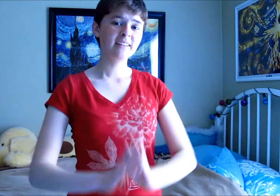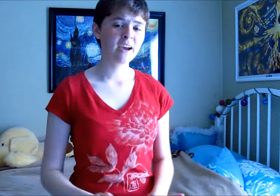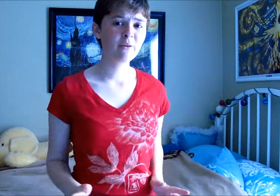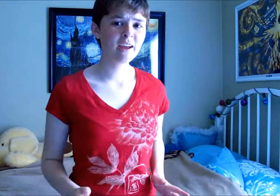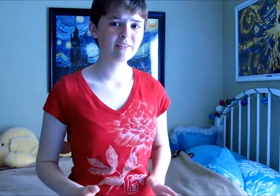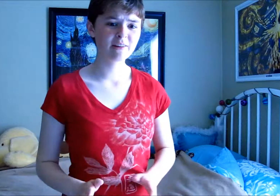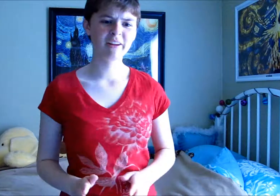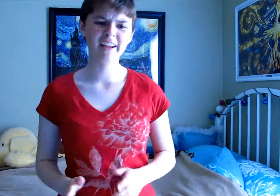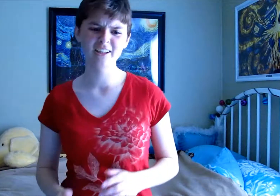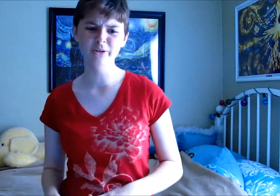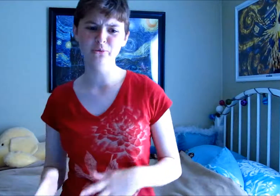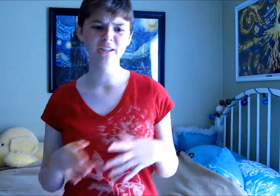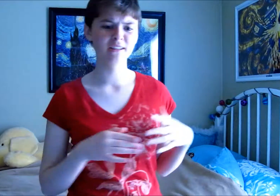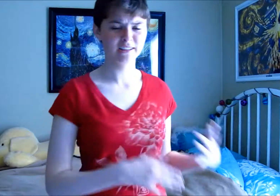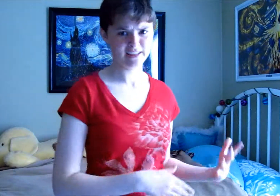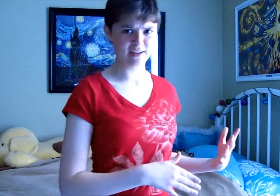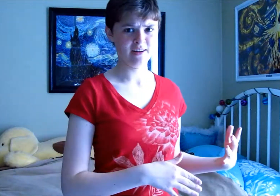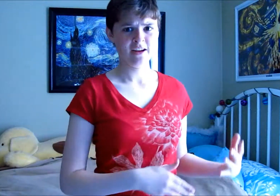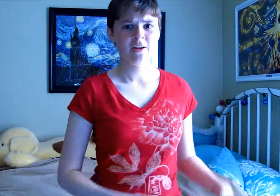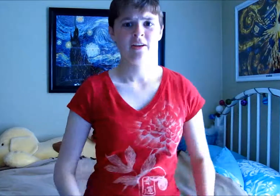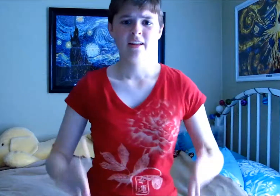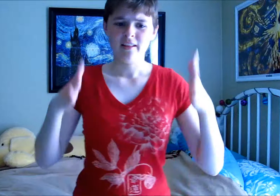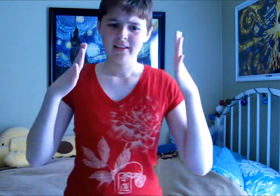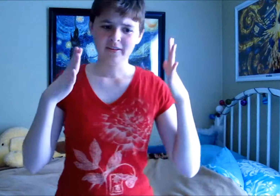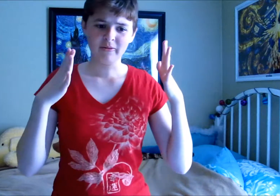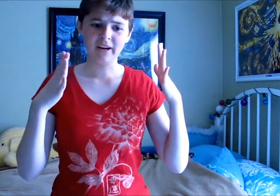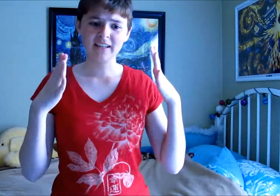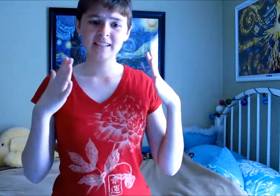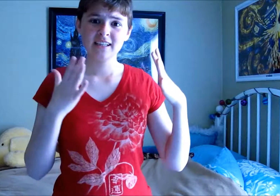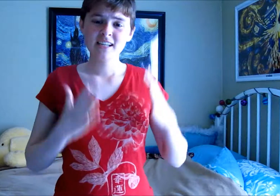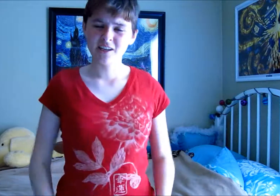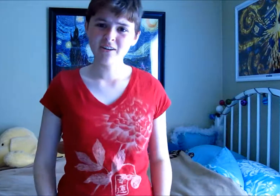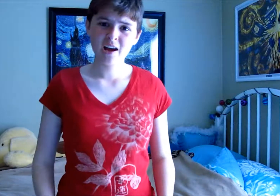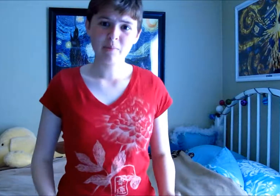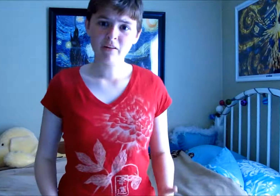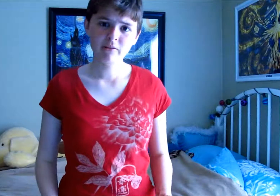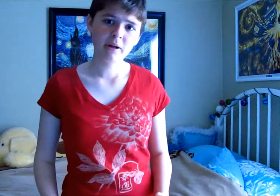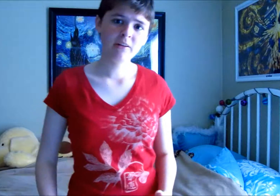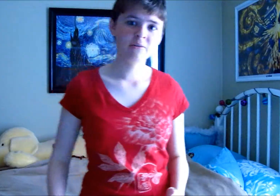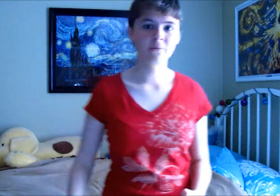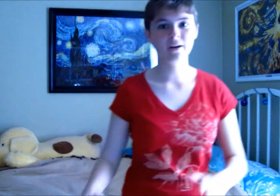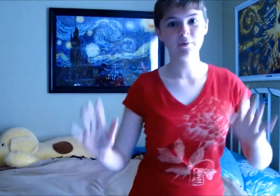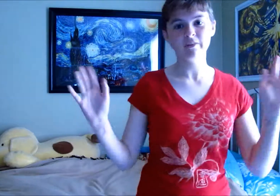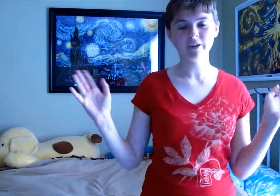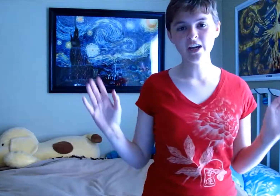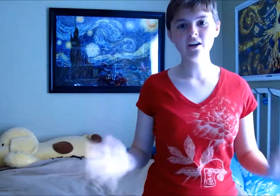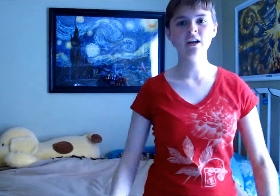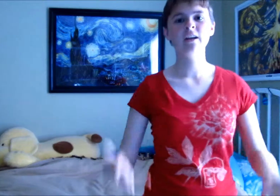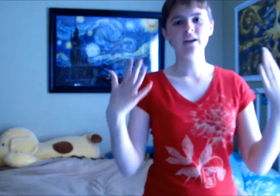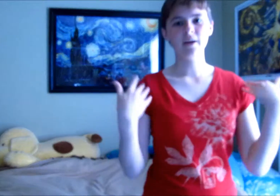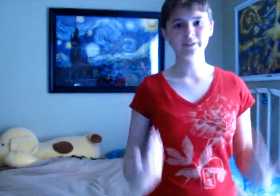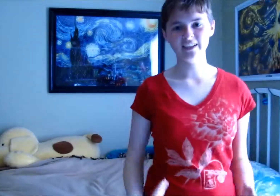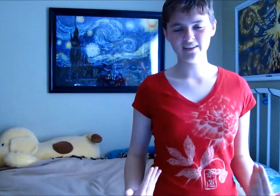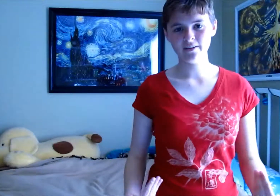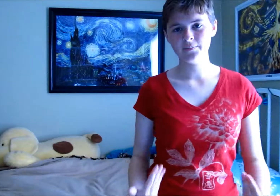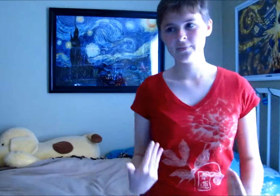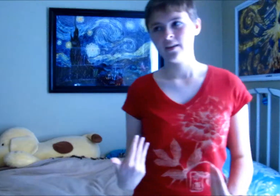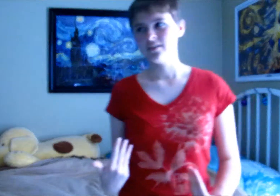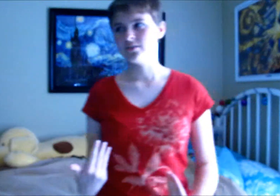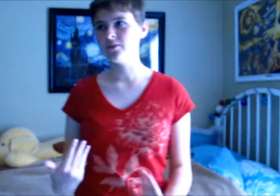Now we have to include Galinda. When I stand here, I'm Elphaba. When I move over here, I'm Galinda. So